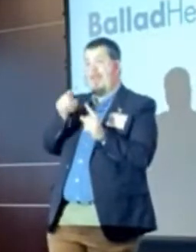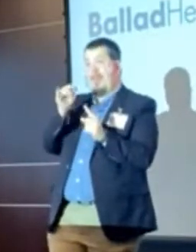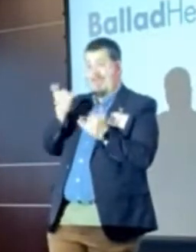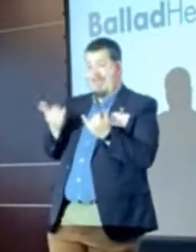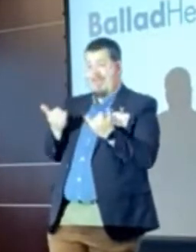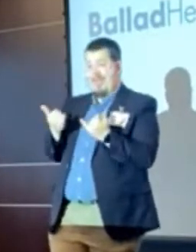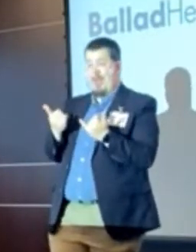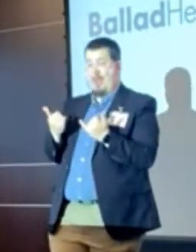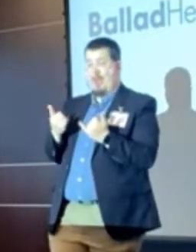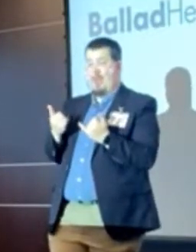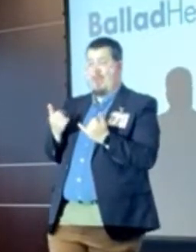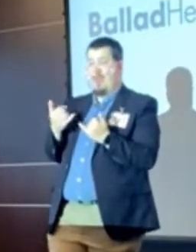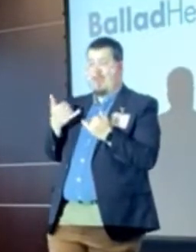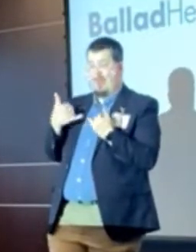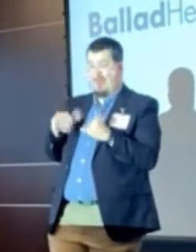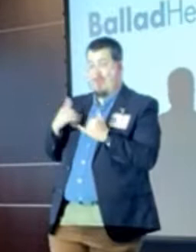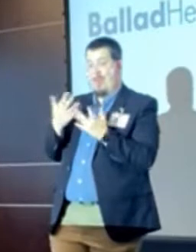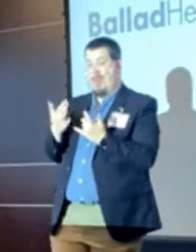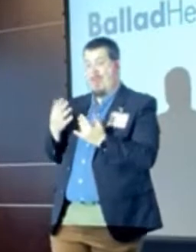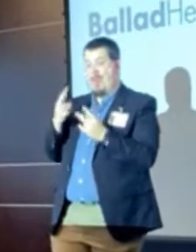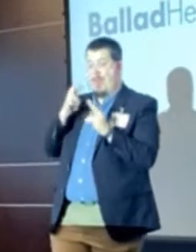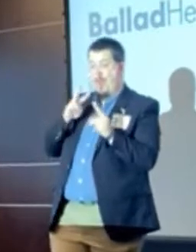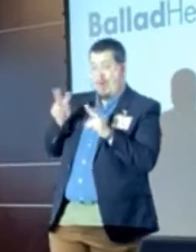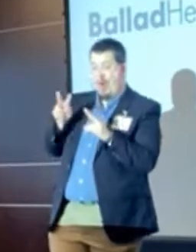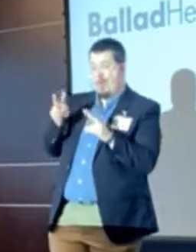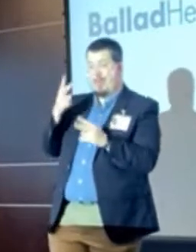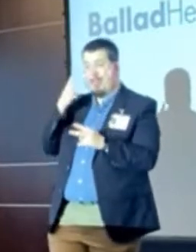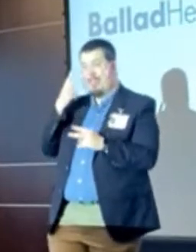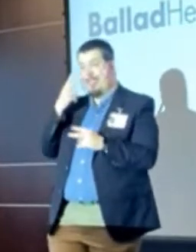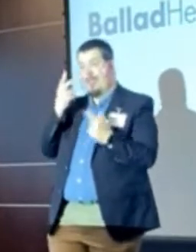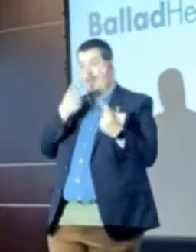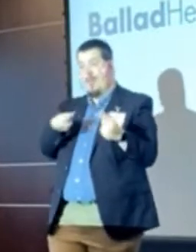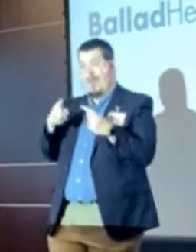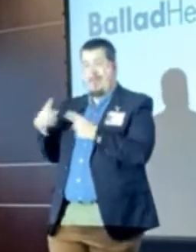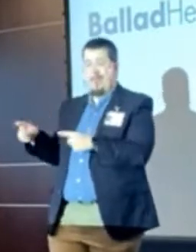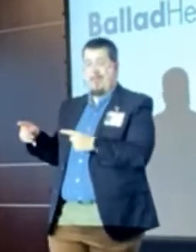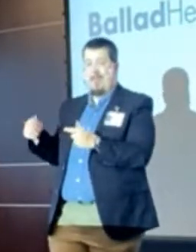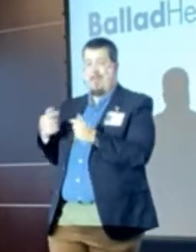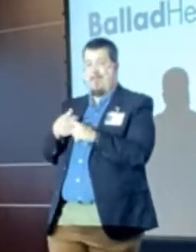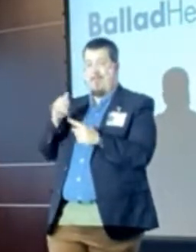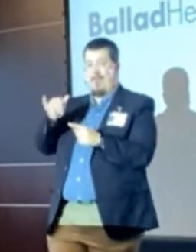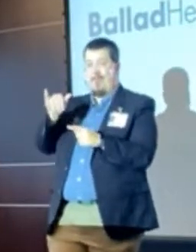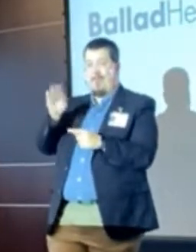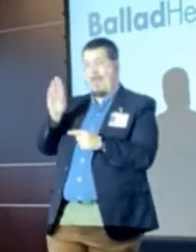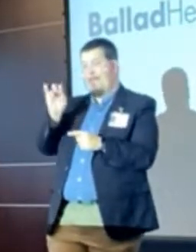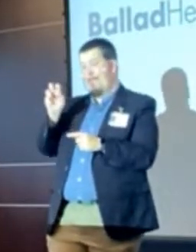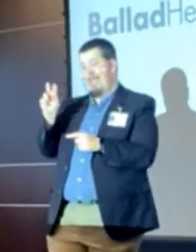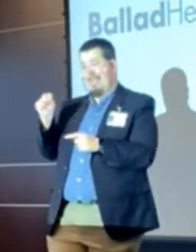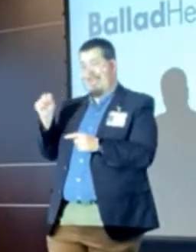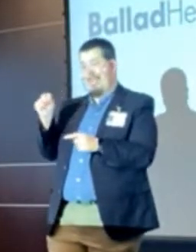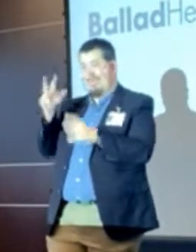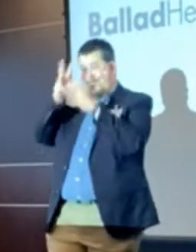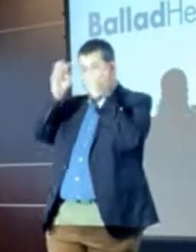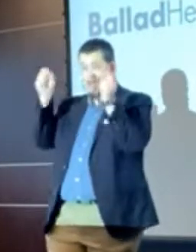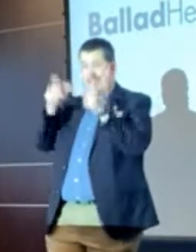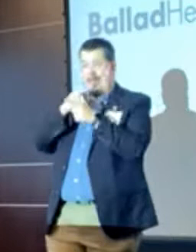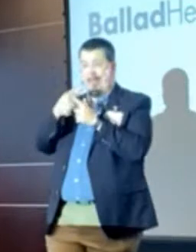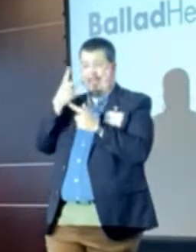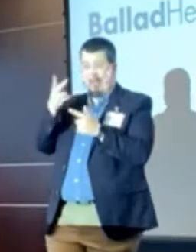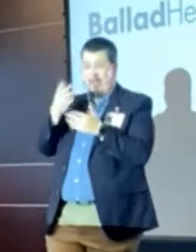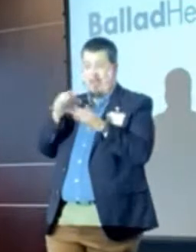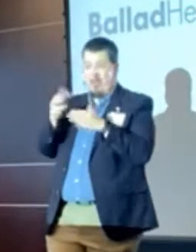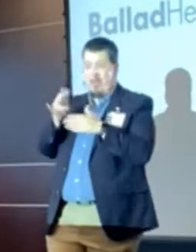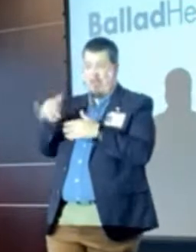point, we're still waiting and watching to see what is done from the Biden administration before we do anything at